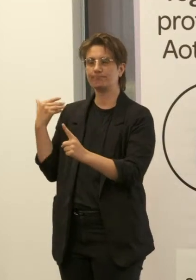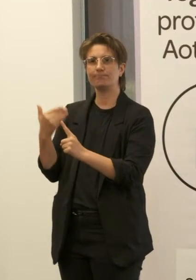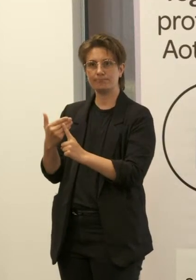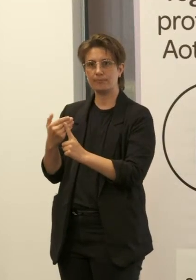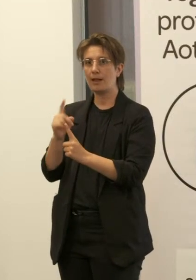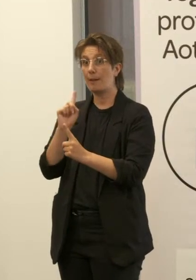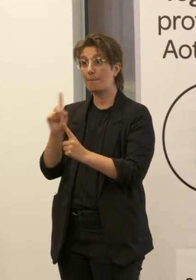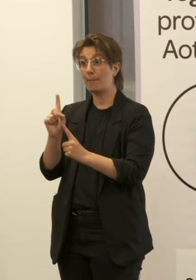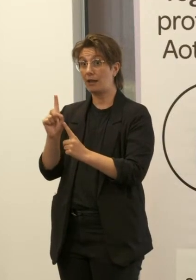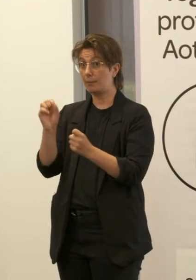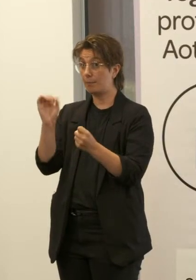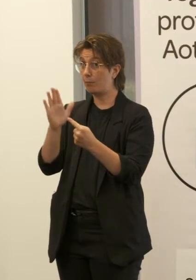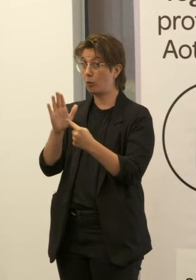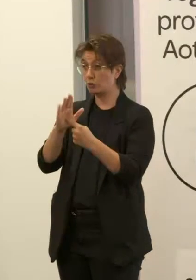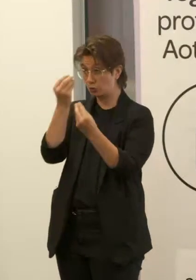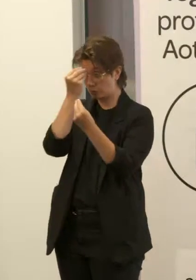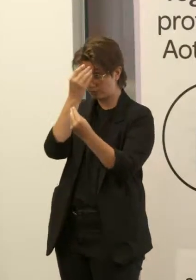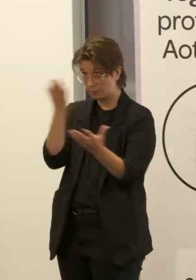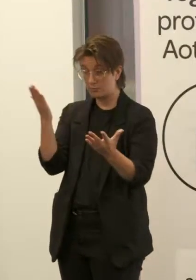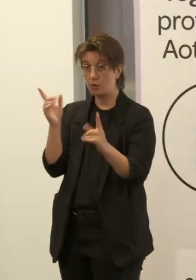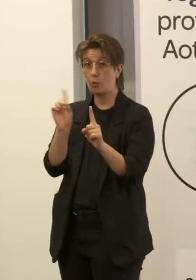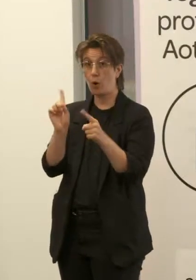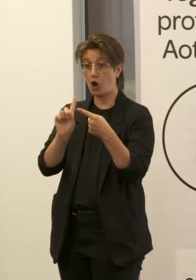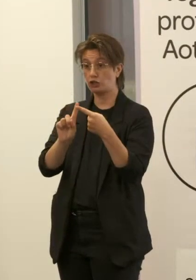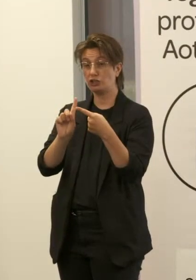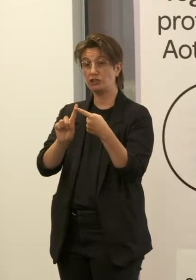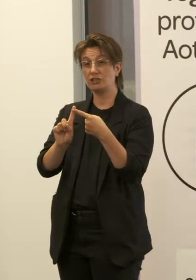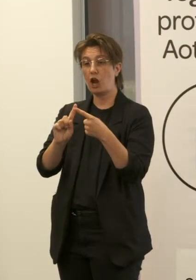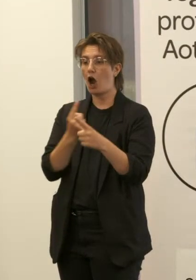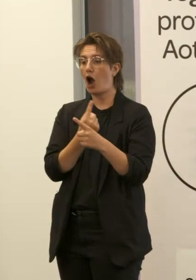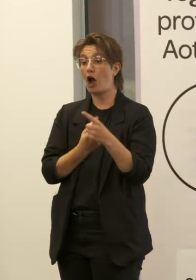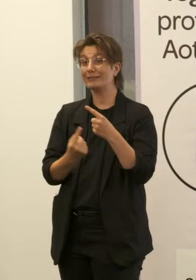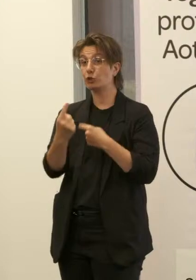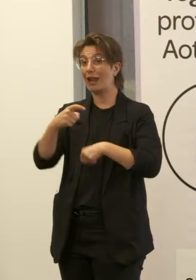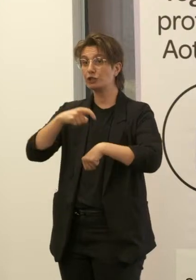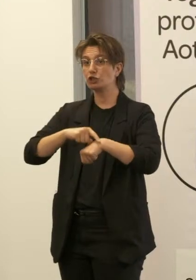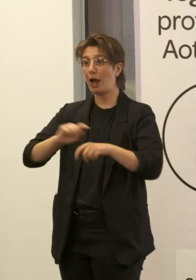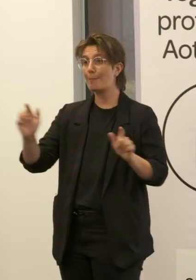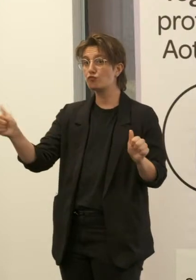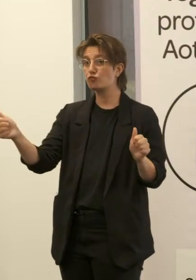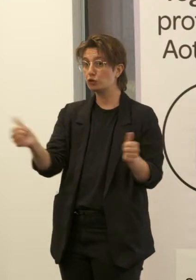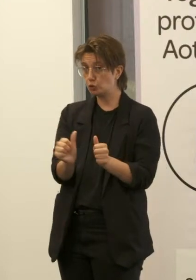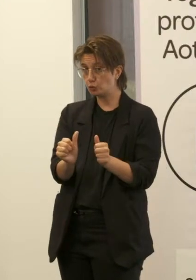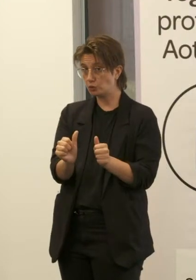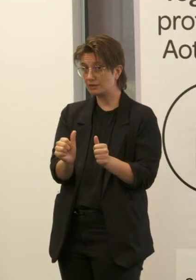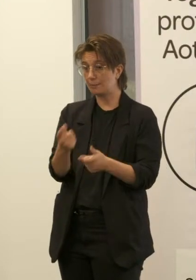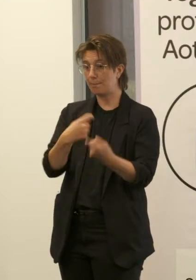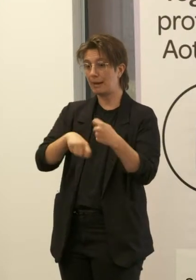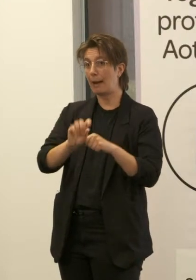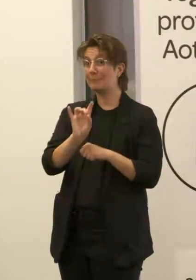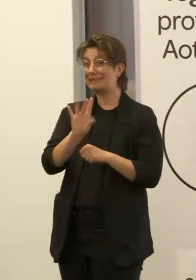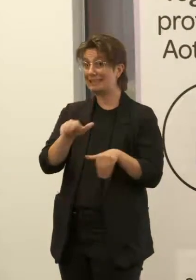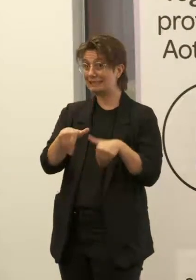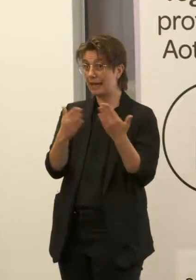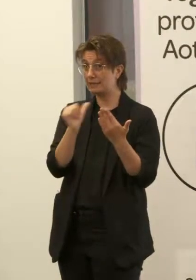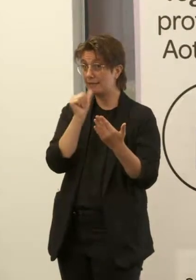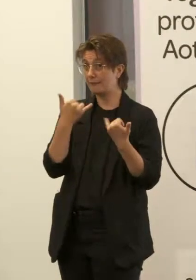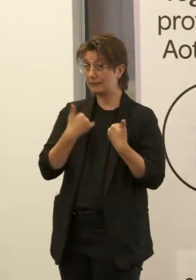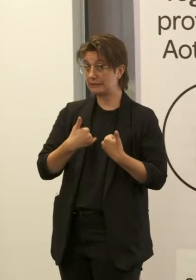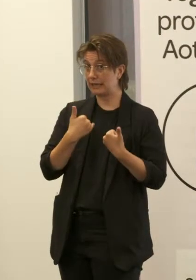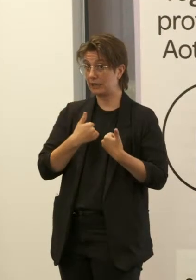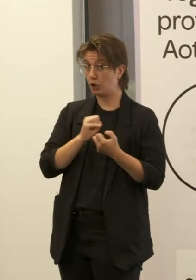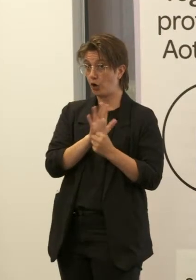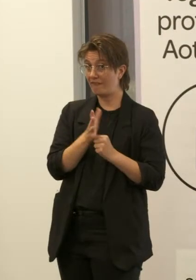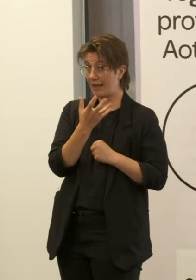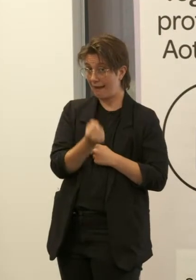in the isolation period down to 10 days for cases and contacts down to 7 days. The use of rapid antigen